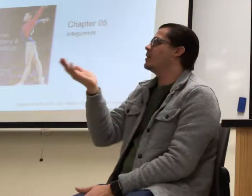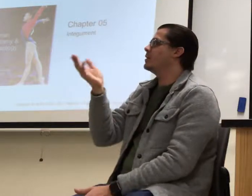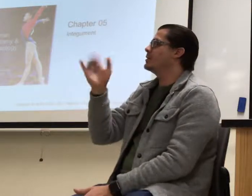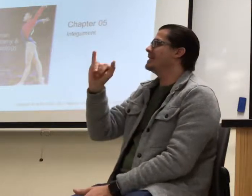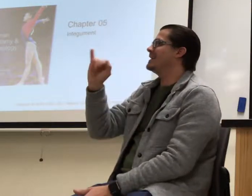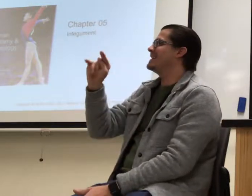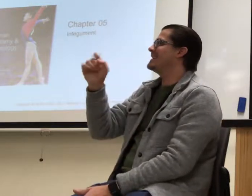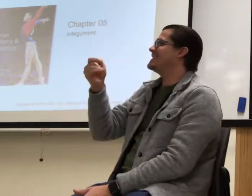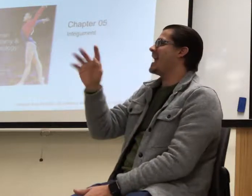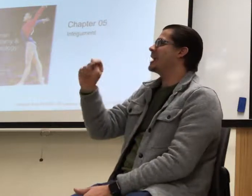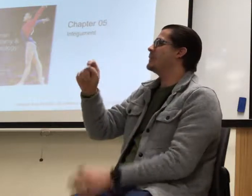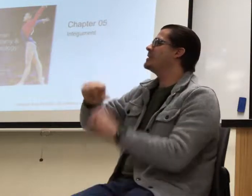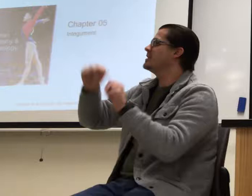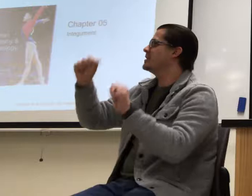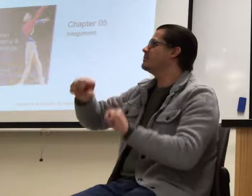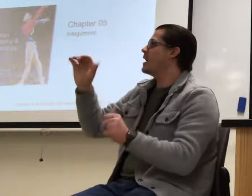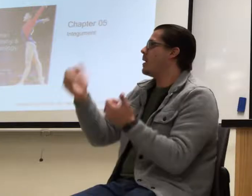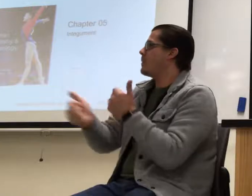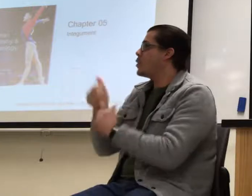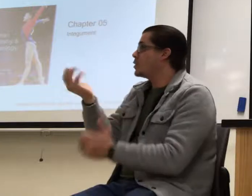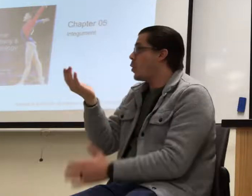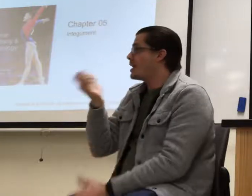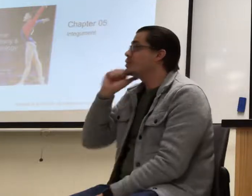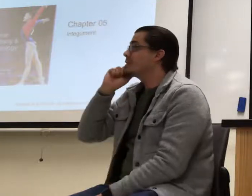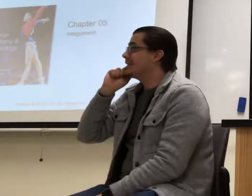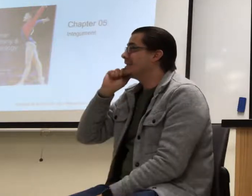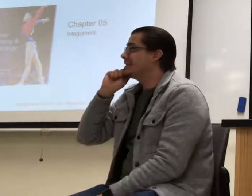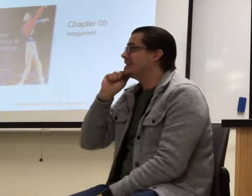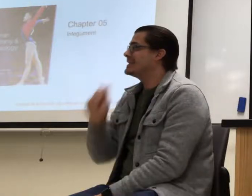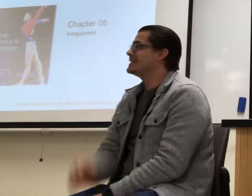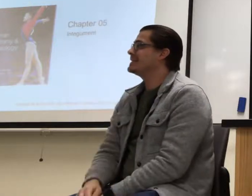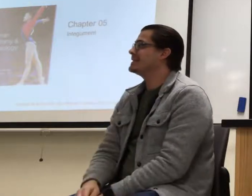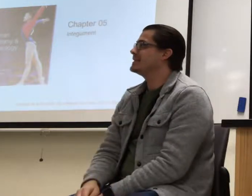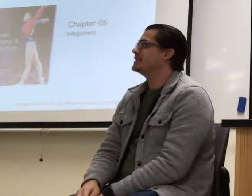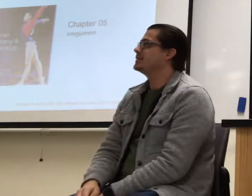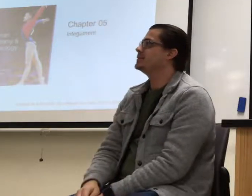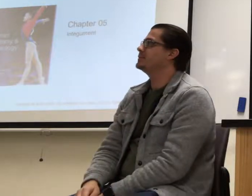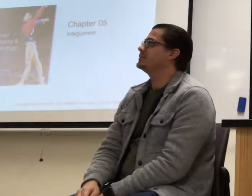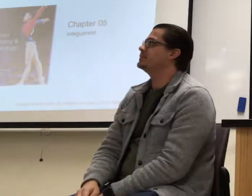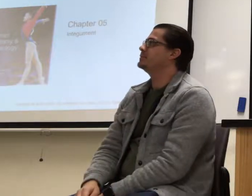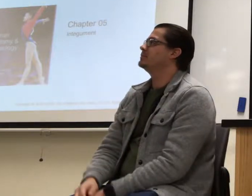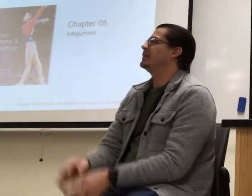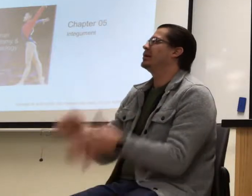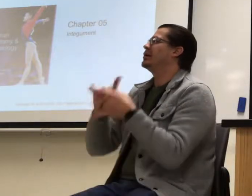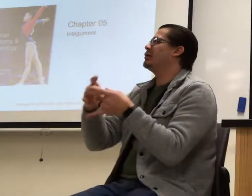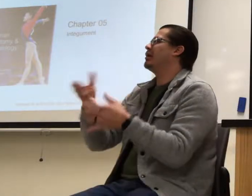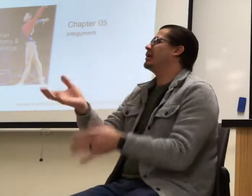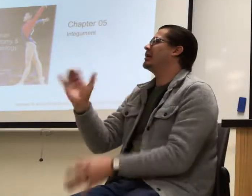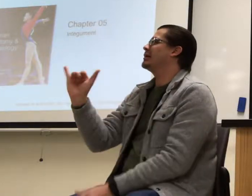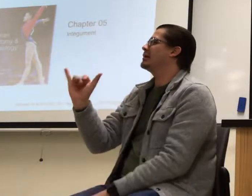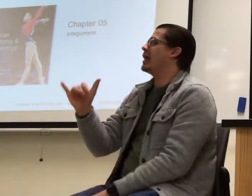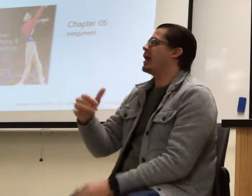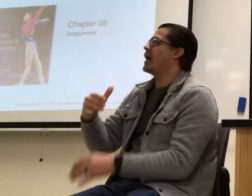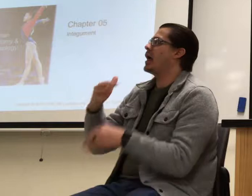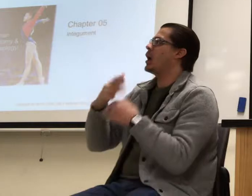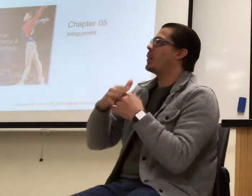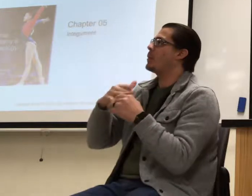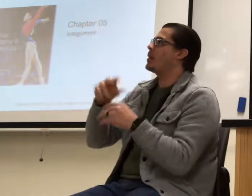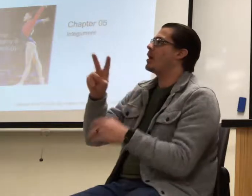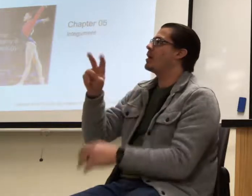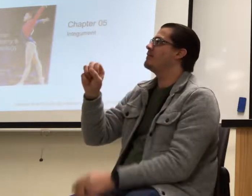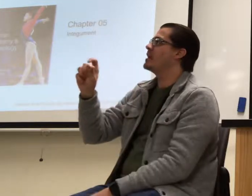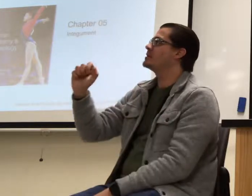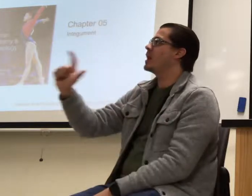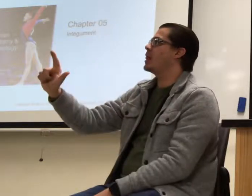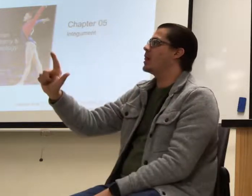integument system, which is mostly your skin. There's also associated things like blood vessels,